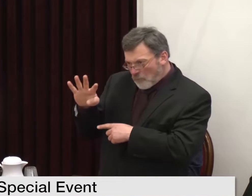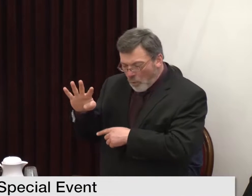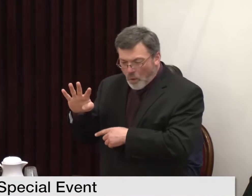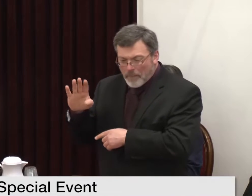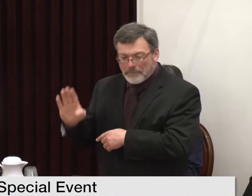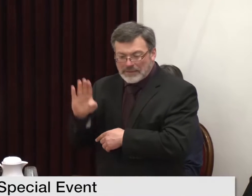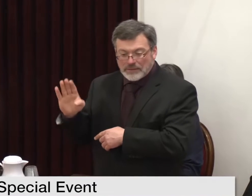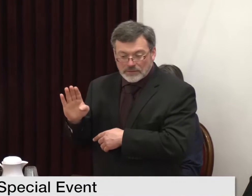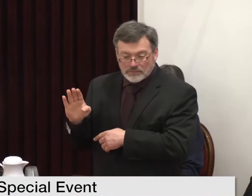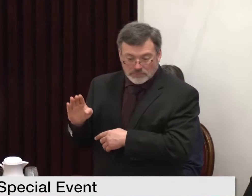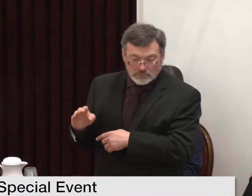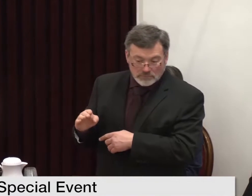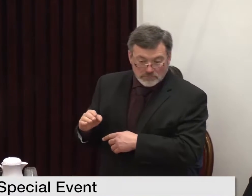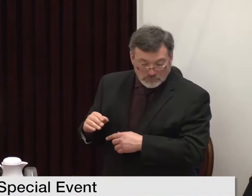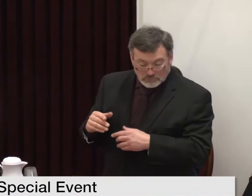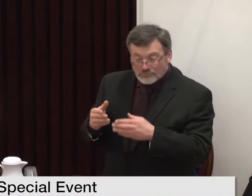fund.